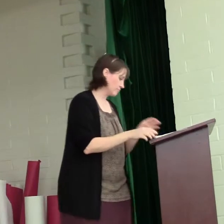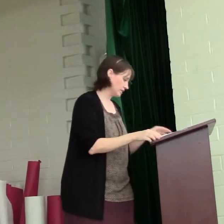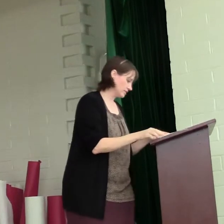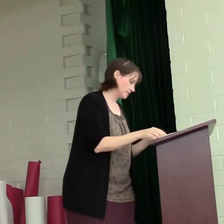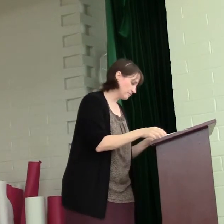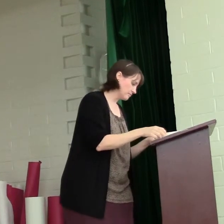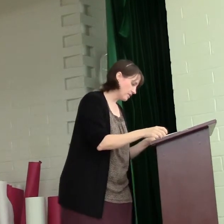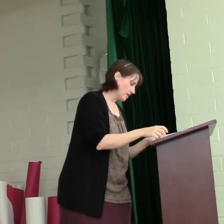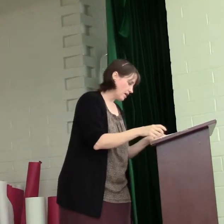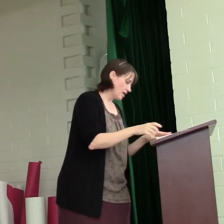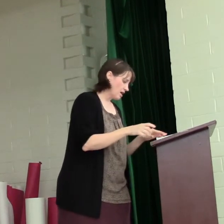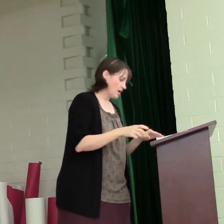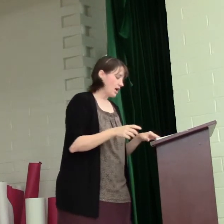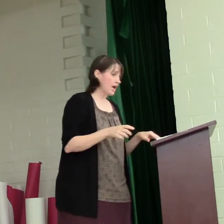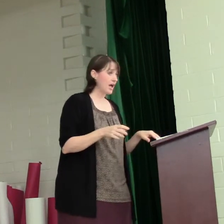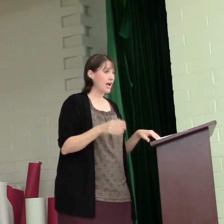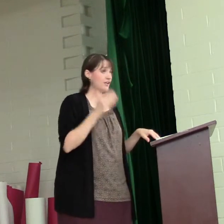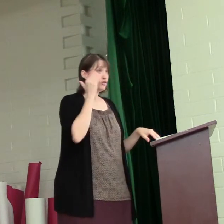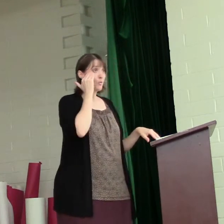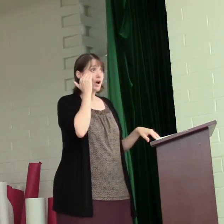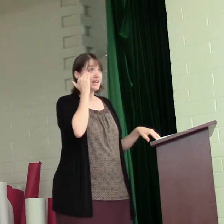commandments. And you know what?